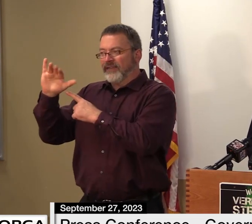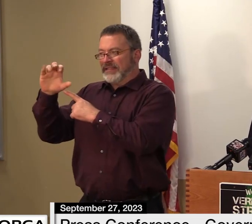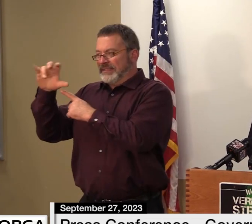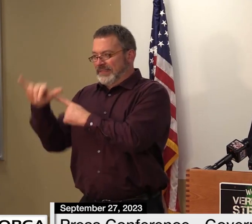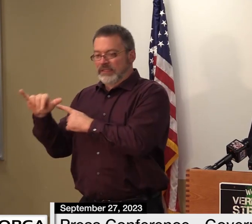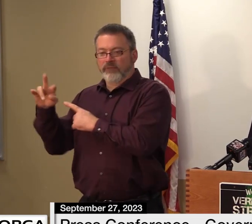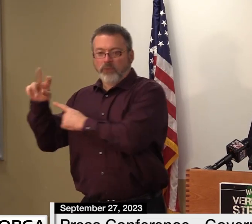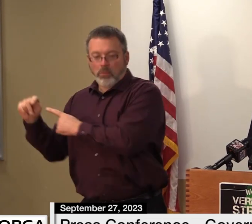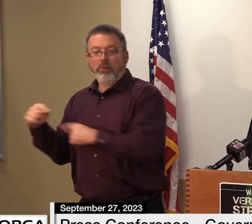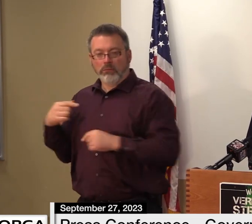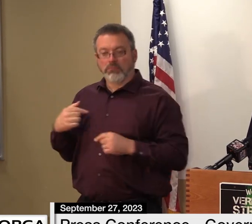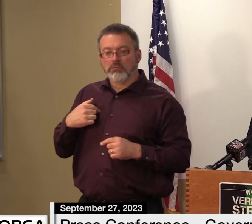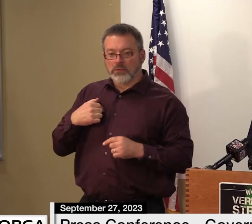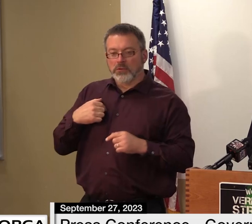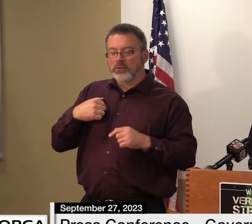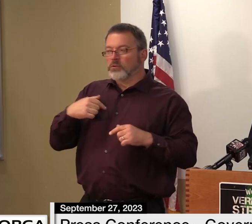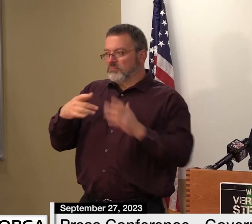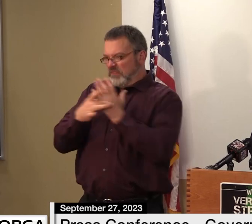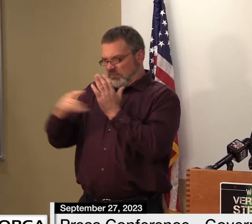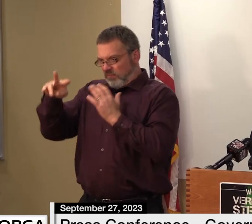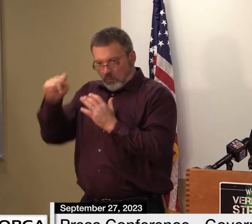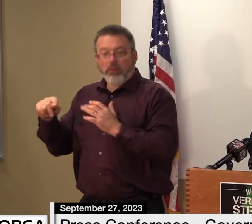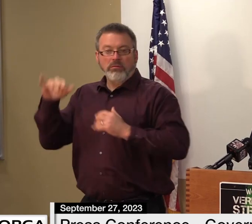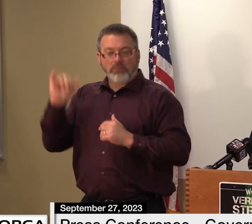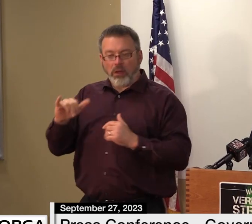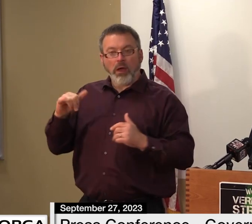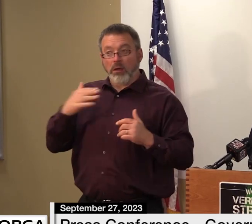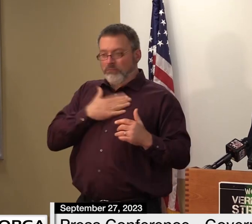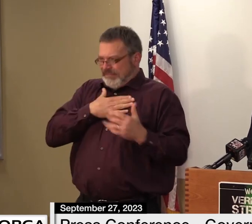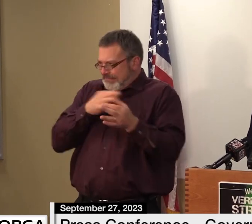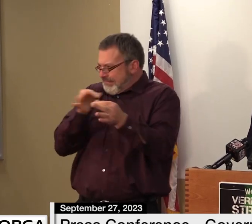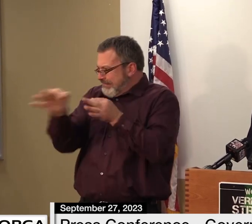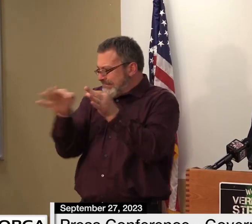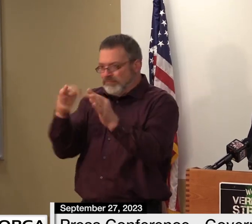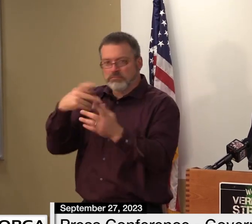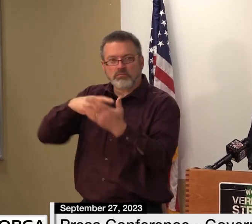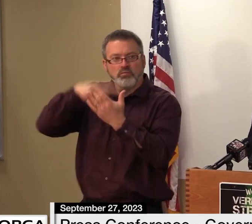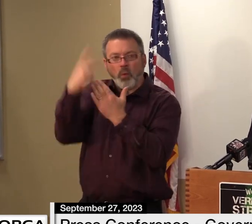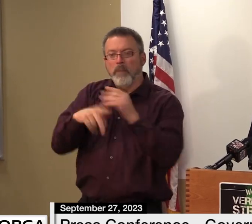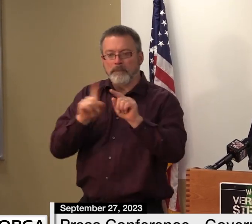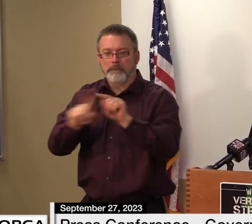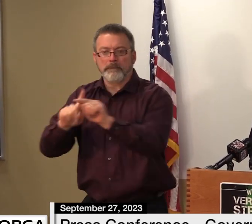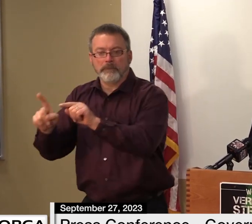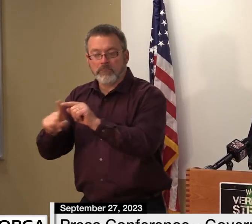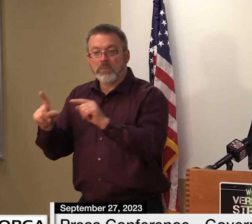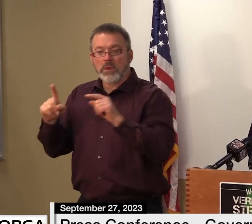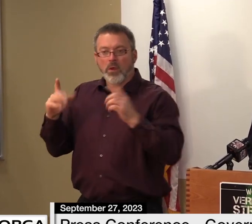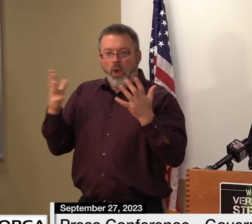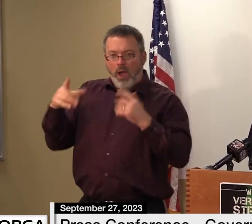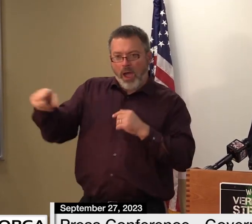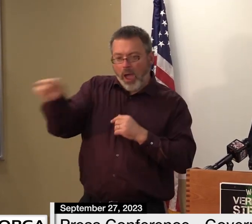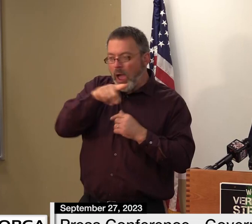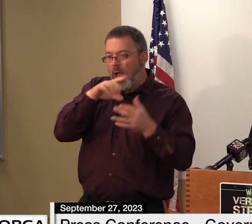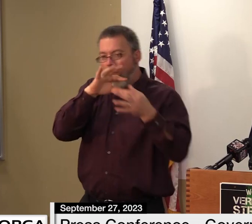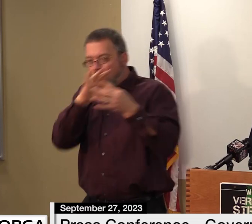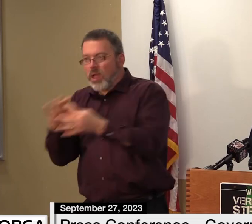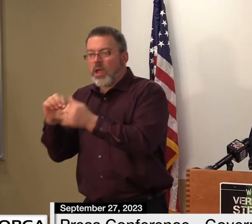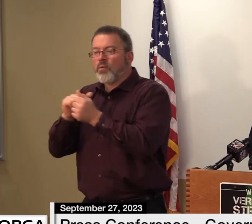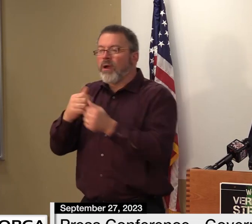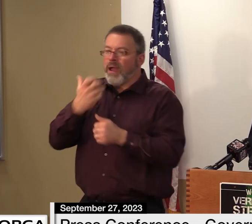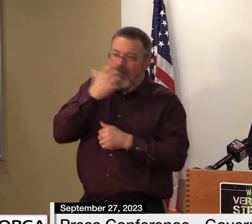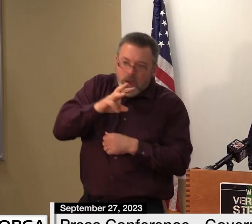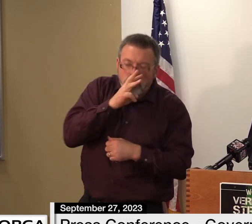the programs that are available to help Vermonters get back into heating and hot water and other basic appliances before winter